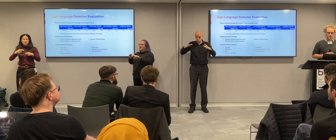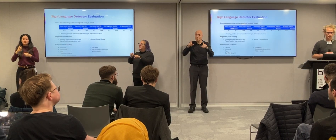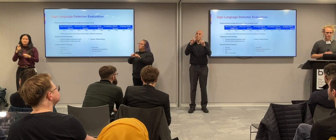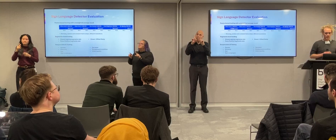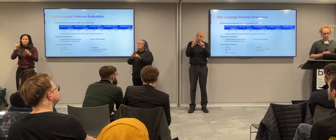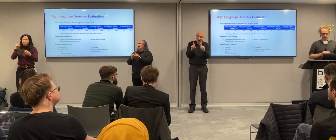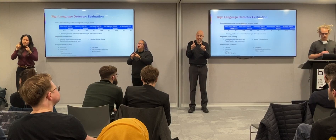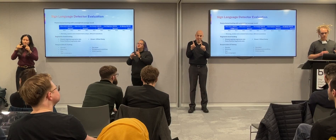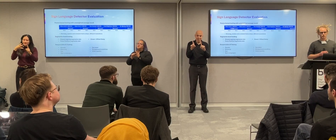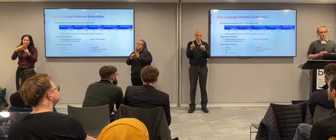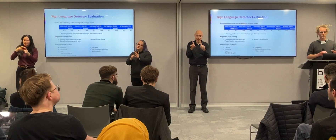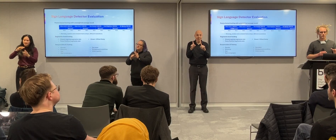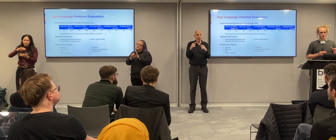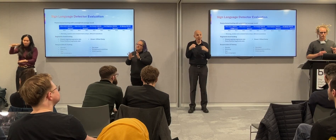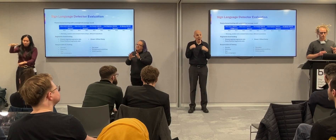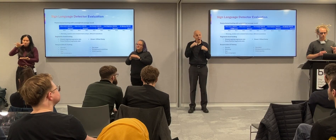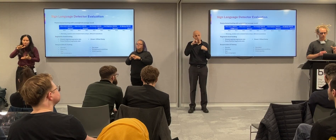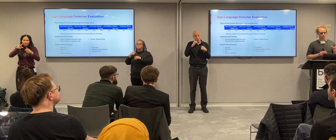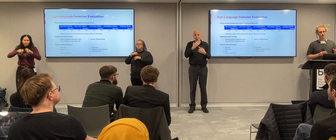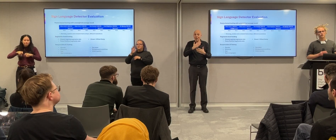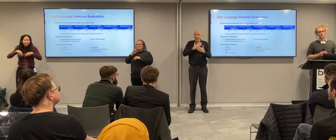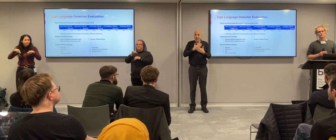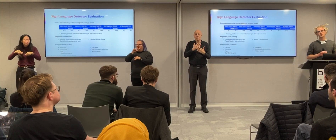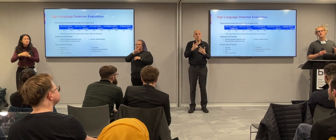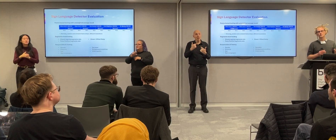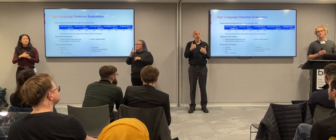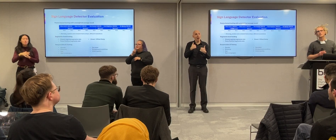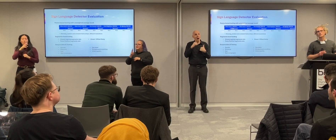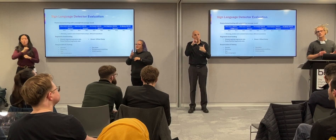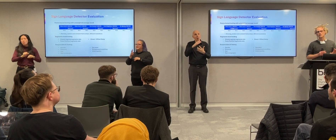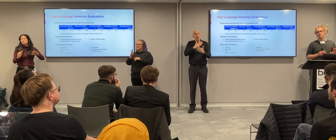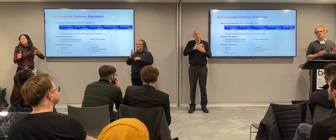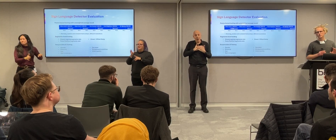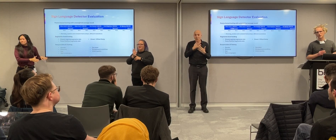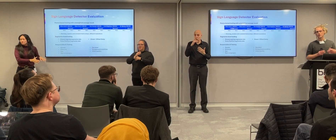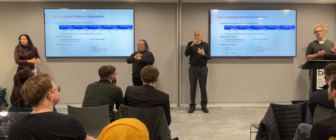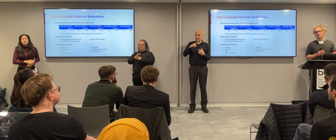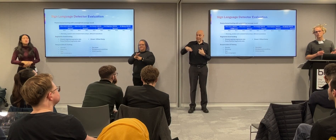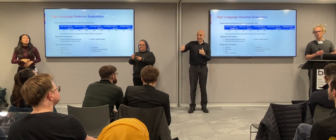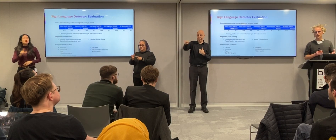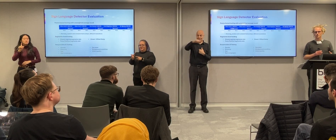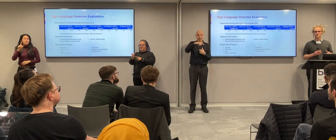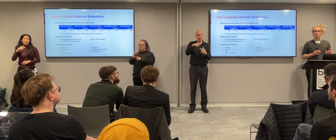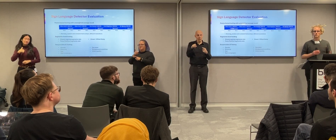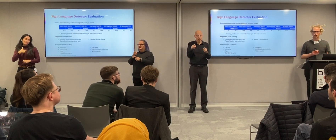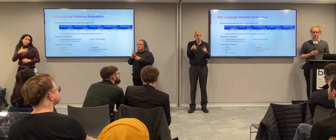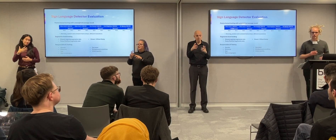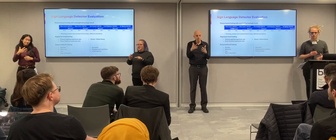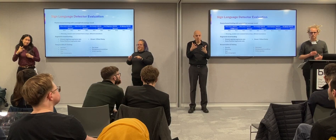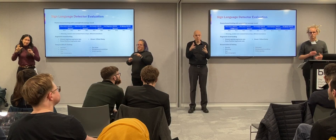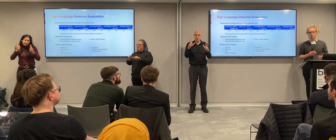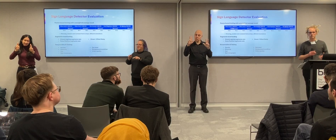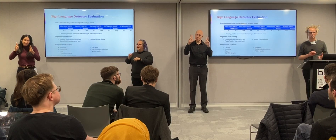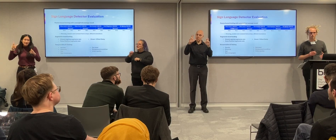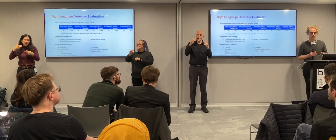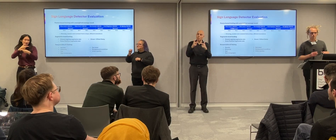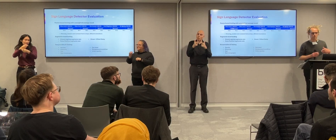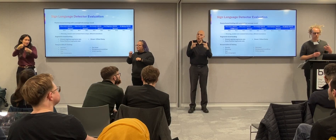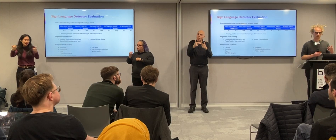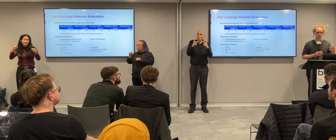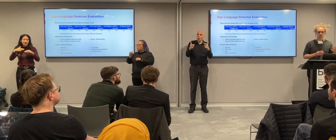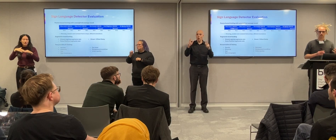emphasize that I would love us I would love to see the field evaluating in zero-shot fashions more and